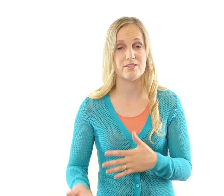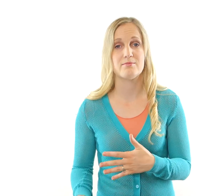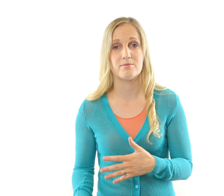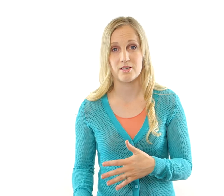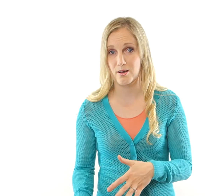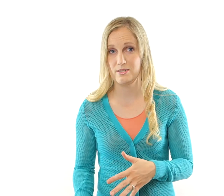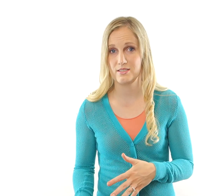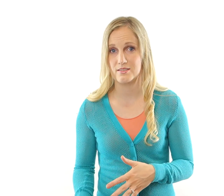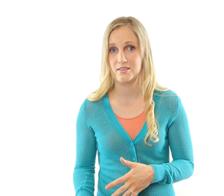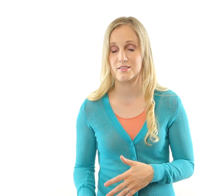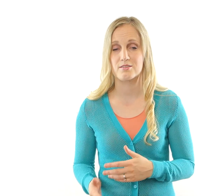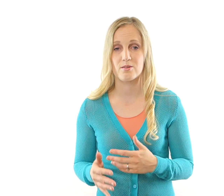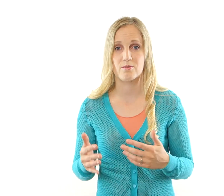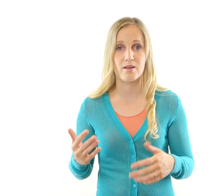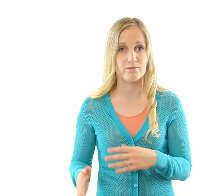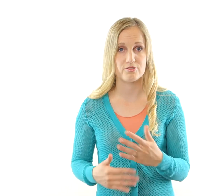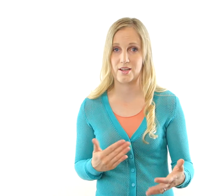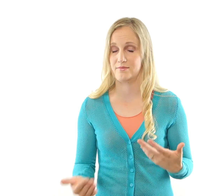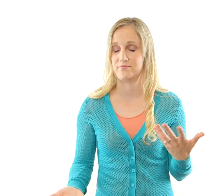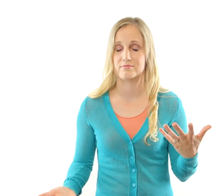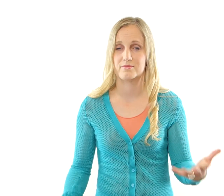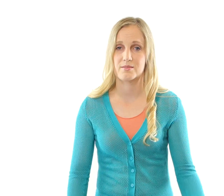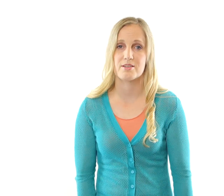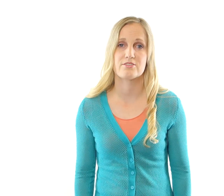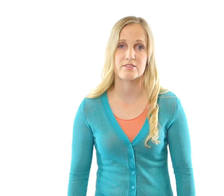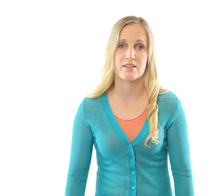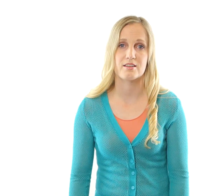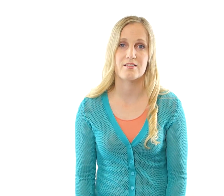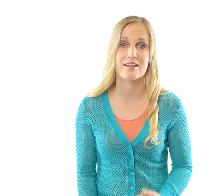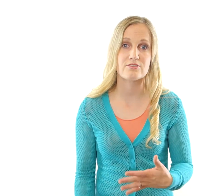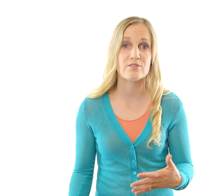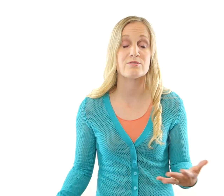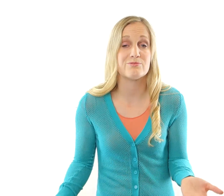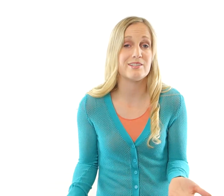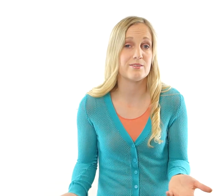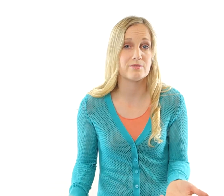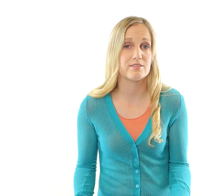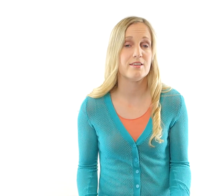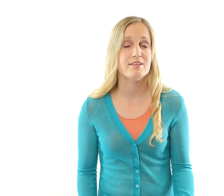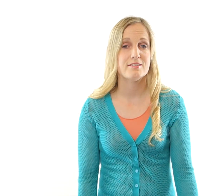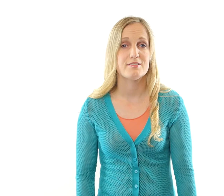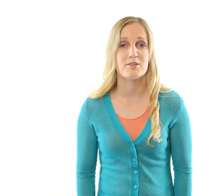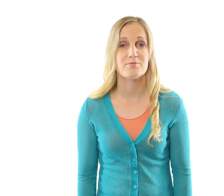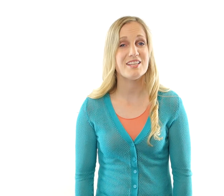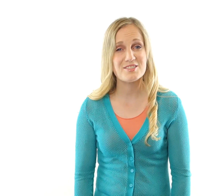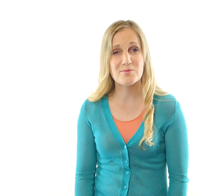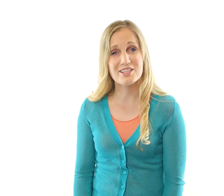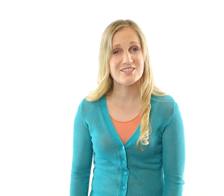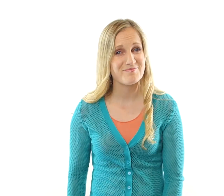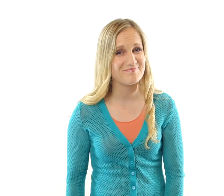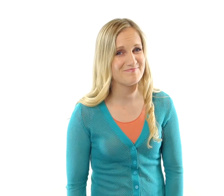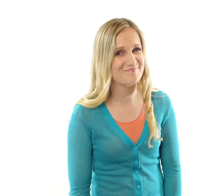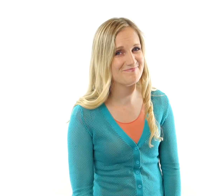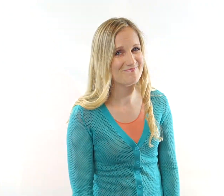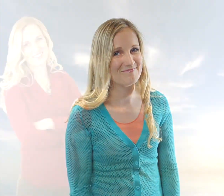time someone comments. So I will try and make sure that I'll answer those and read those. So thanks so much.